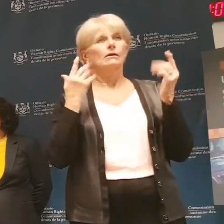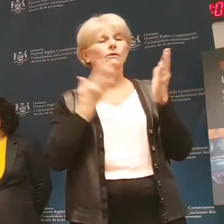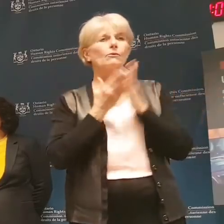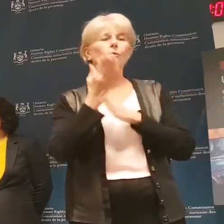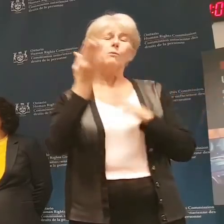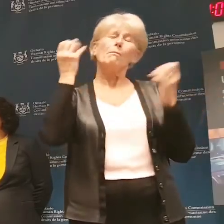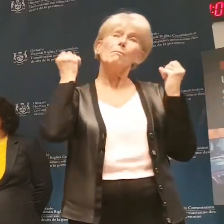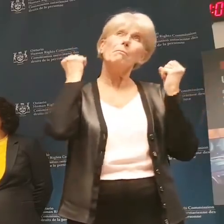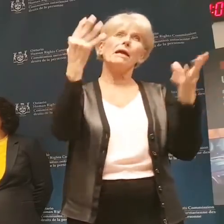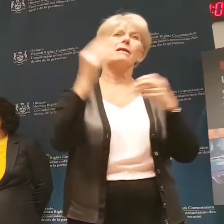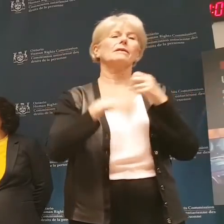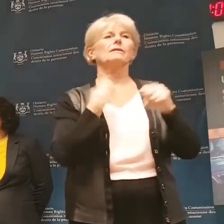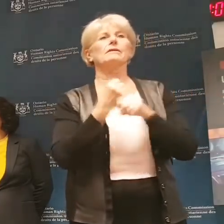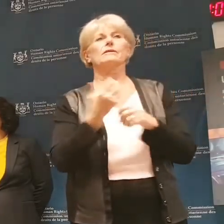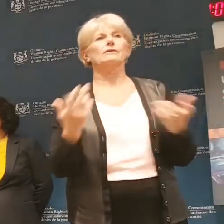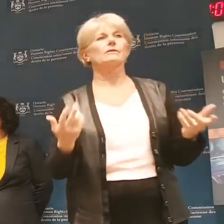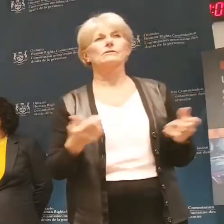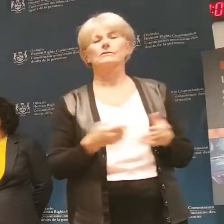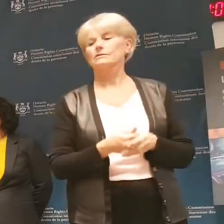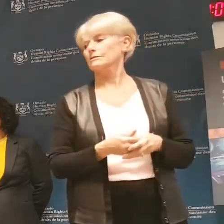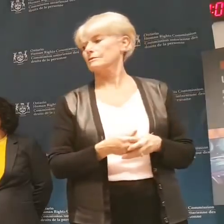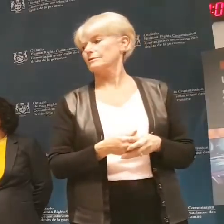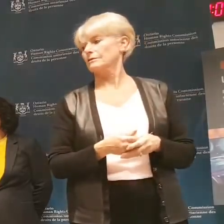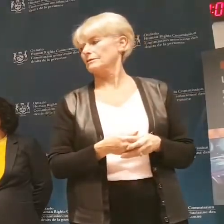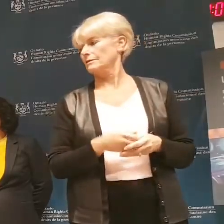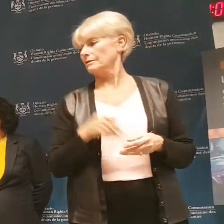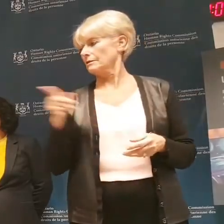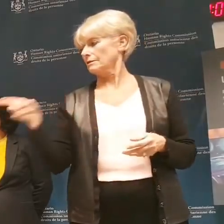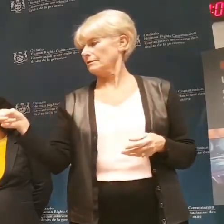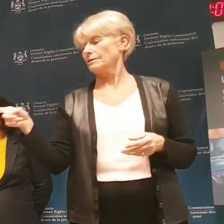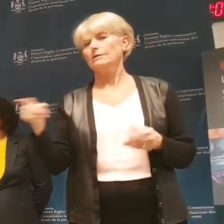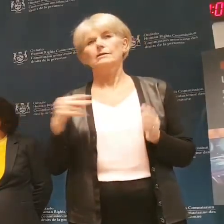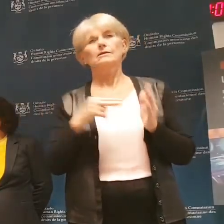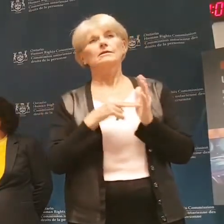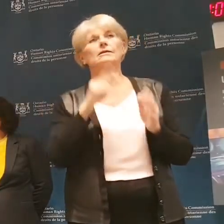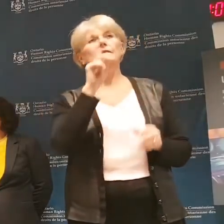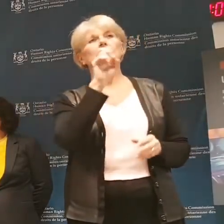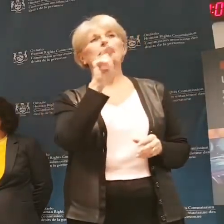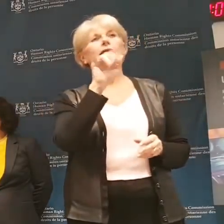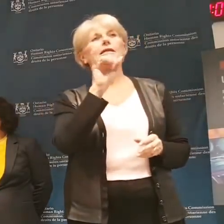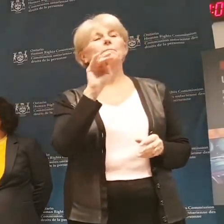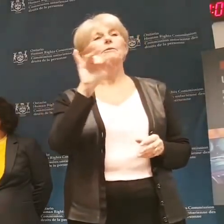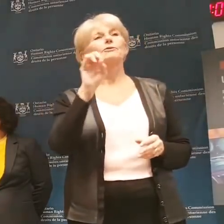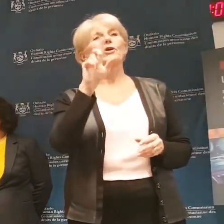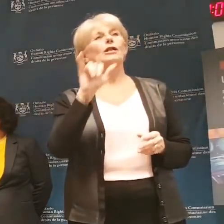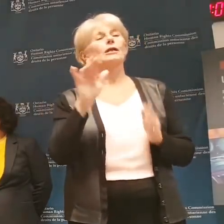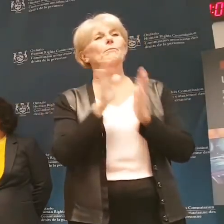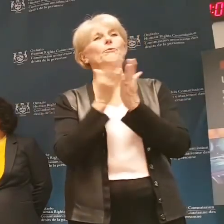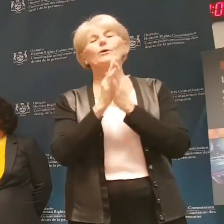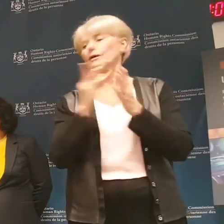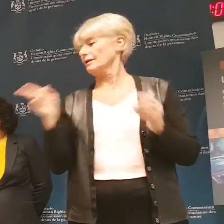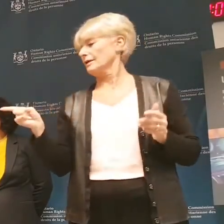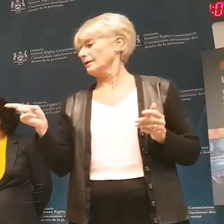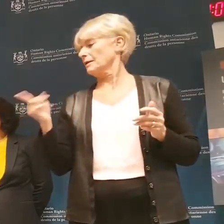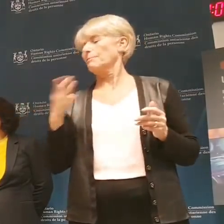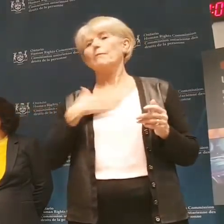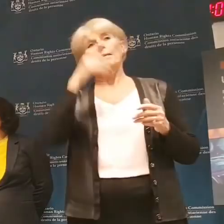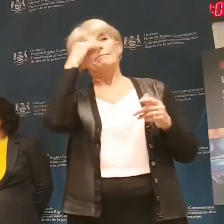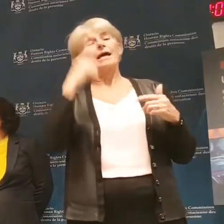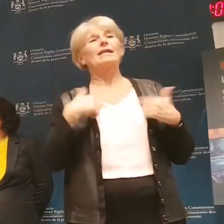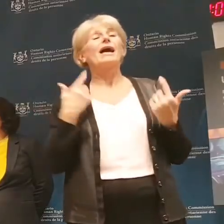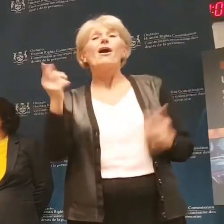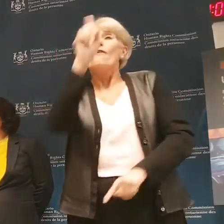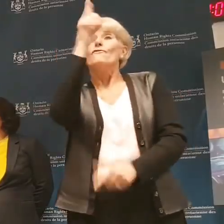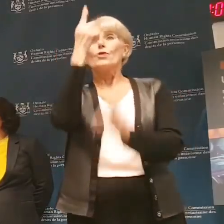long time. And if you look in Denham Jolly's book, in My Black Life, the